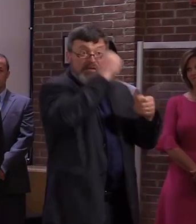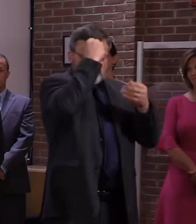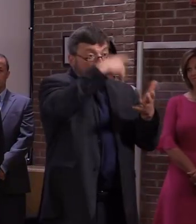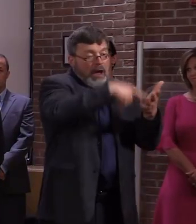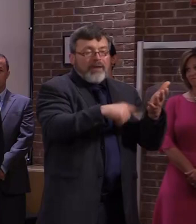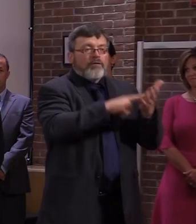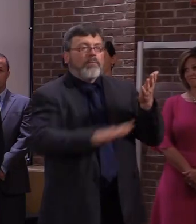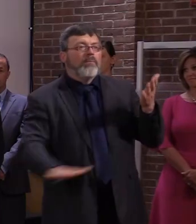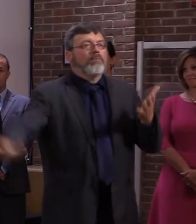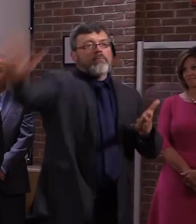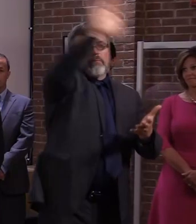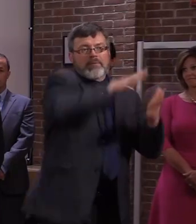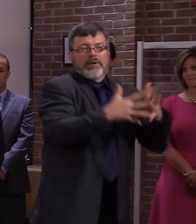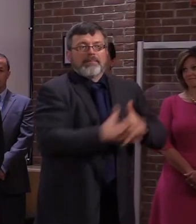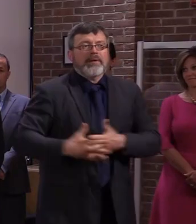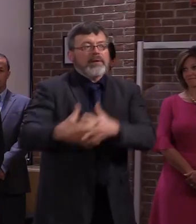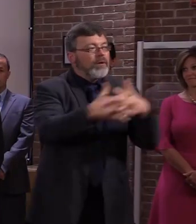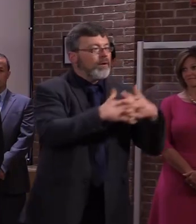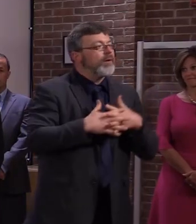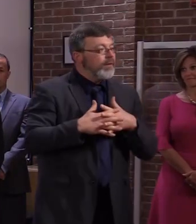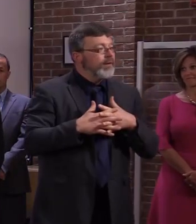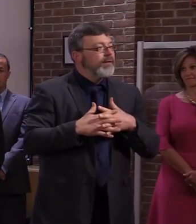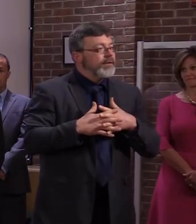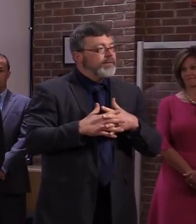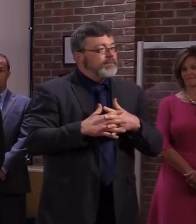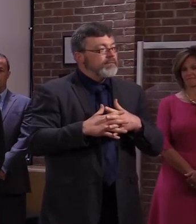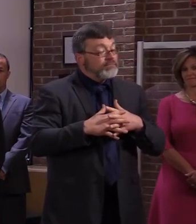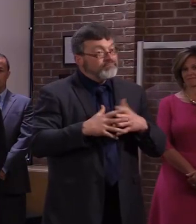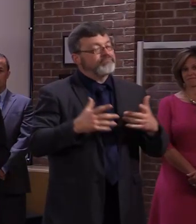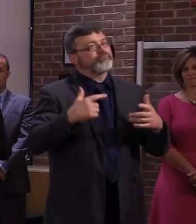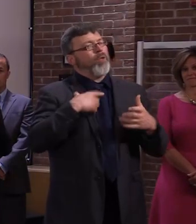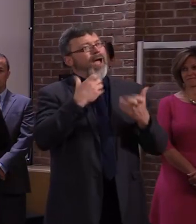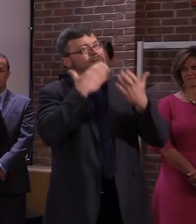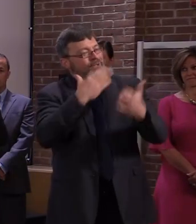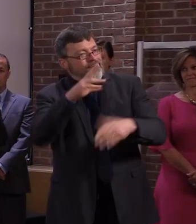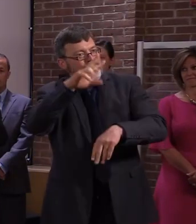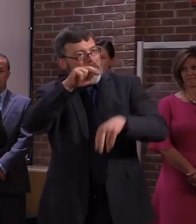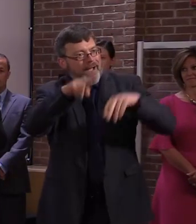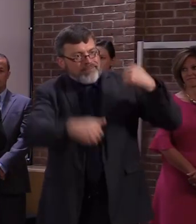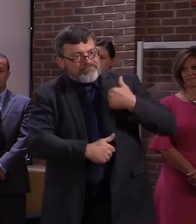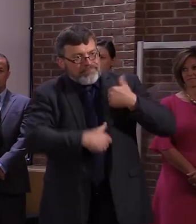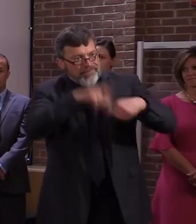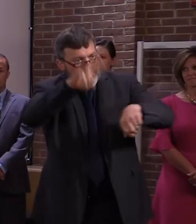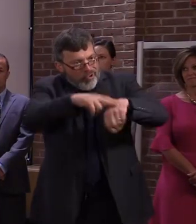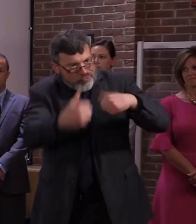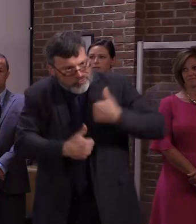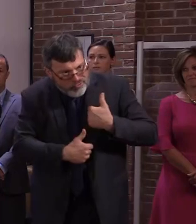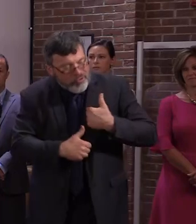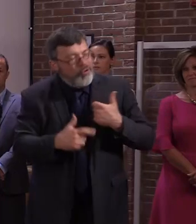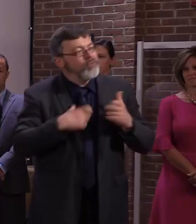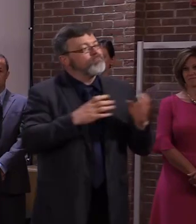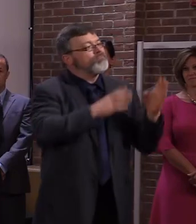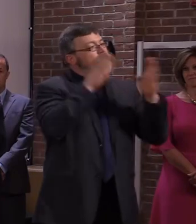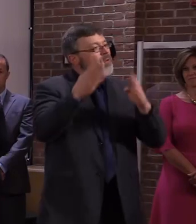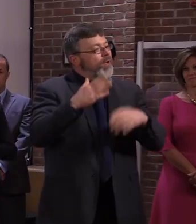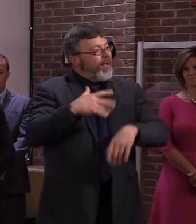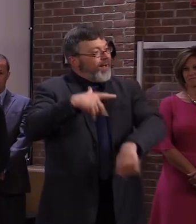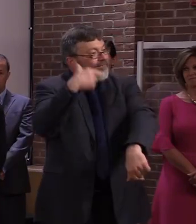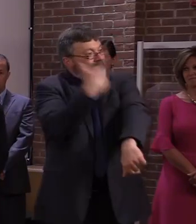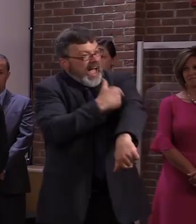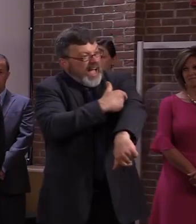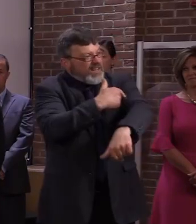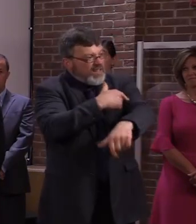The Vermont National Guard has also been there for us, whether it's vaccinations,